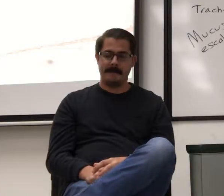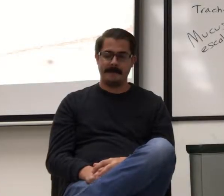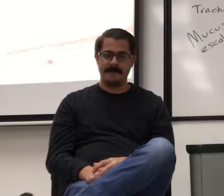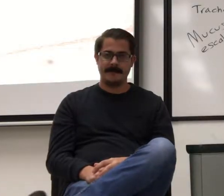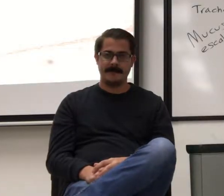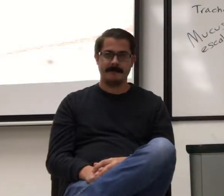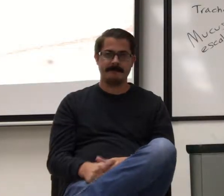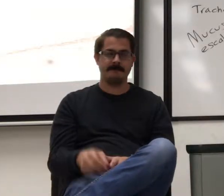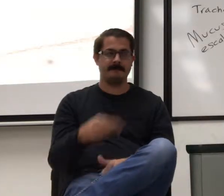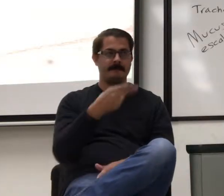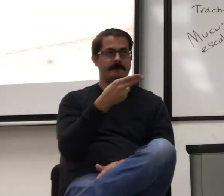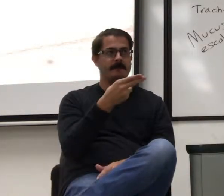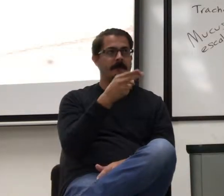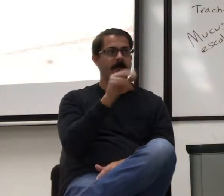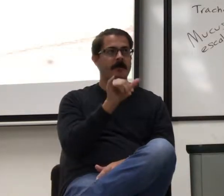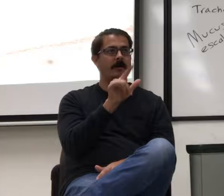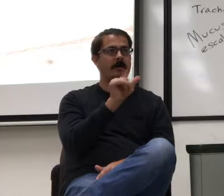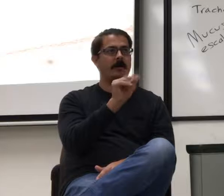Hyaline cartilage.